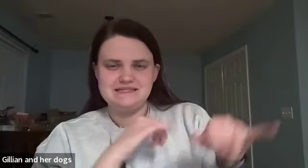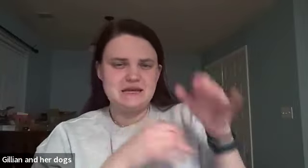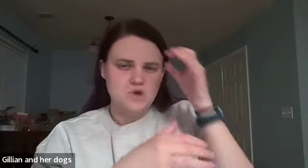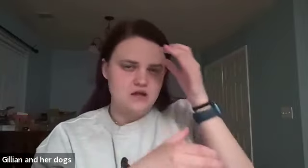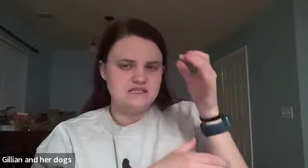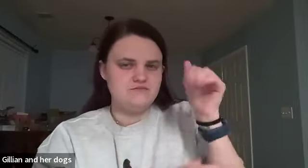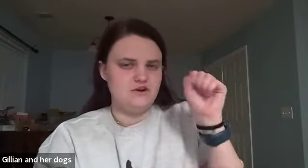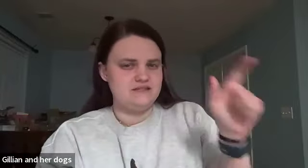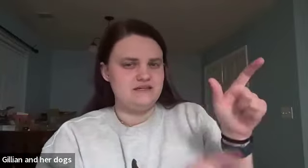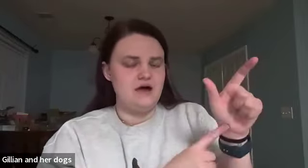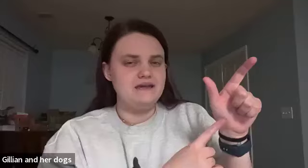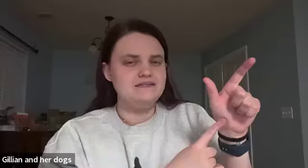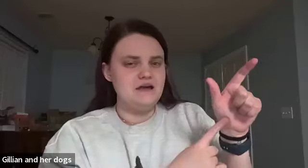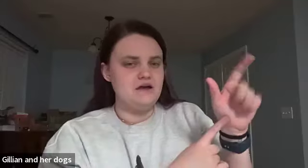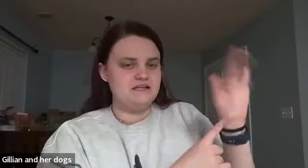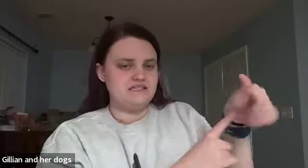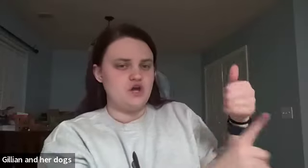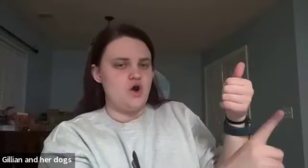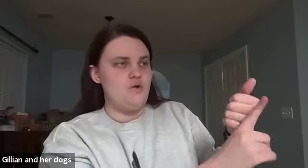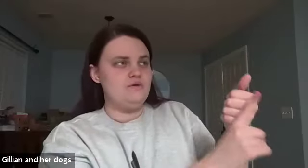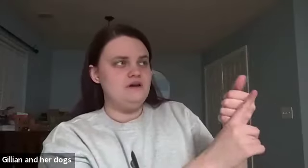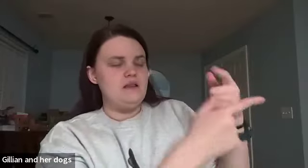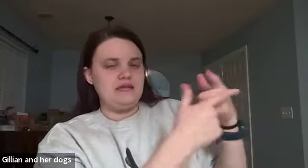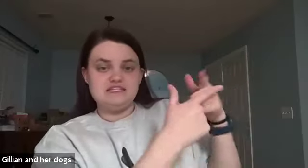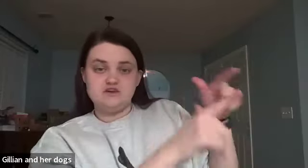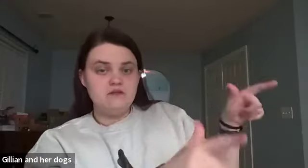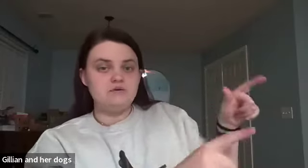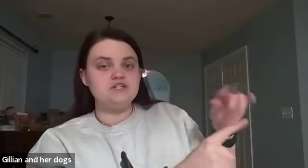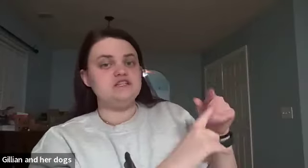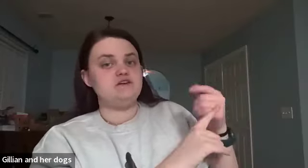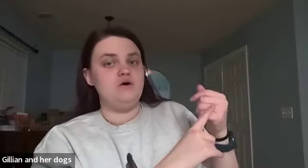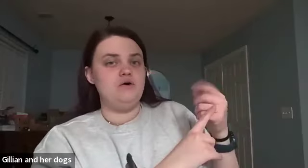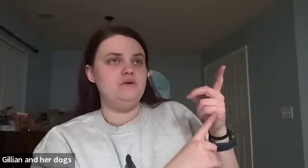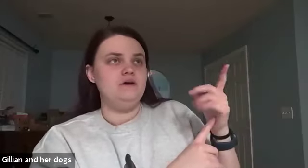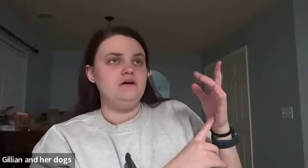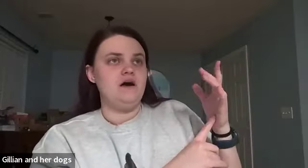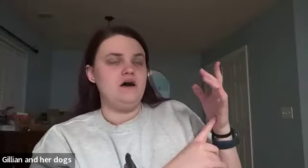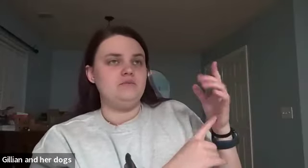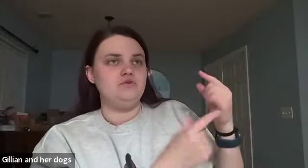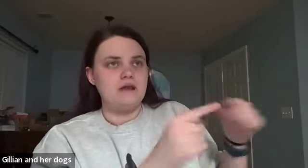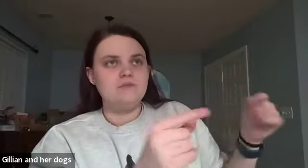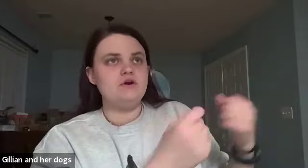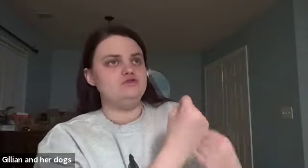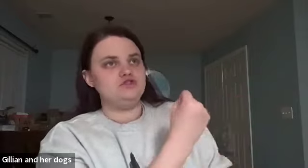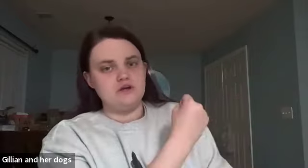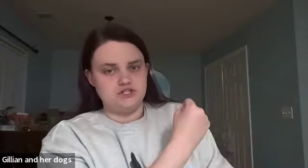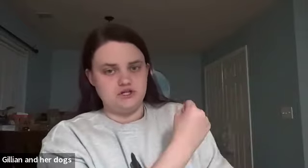The same concept for ASL. ASL has its own language, its own grammar, own